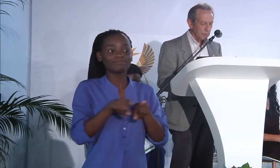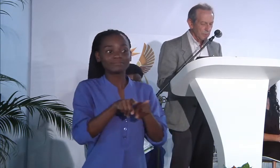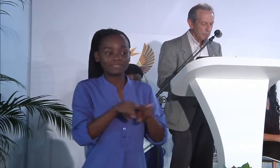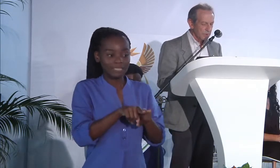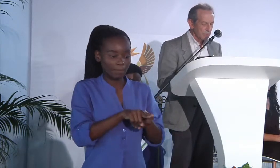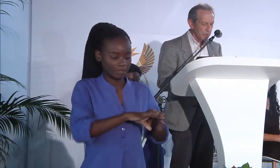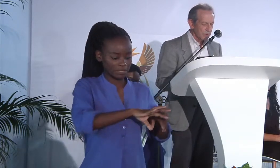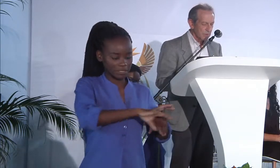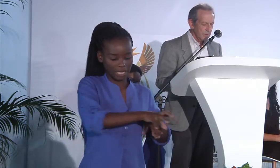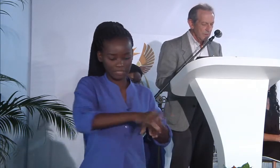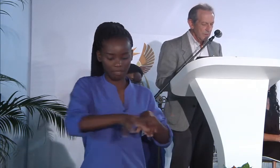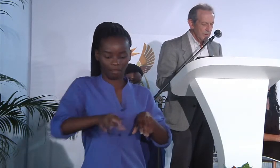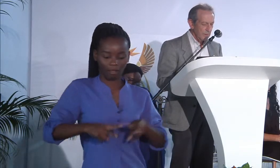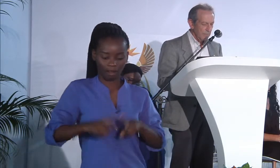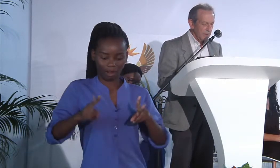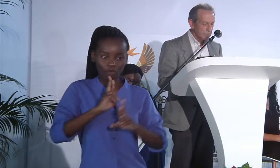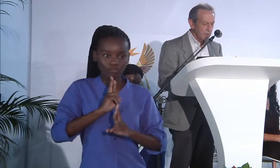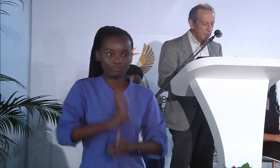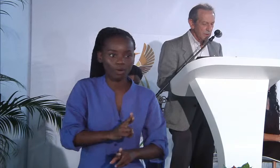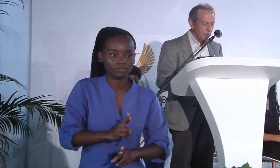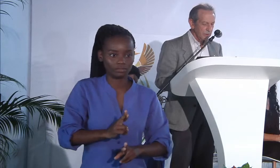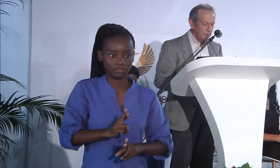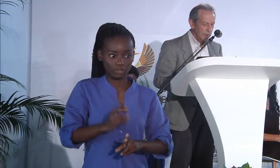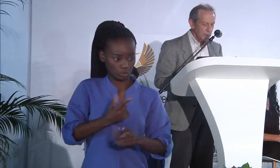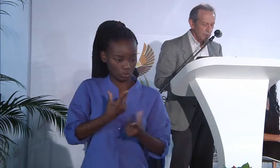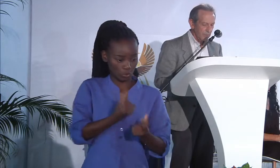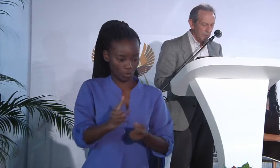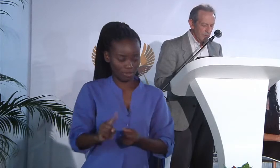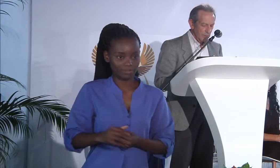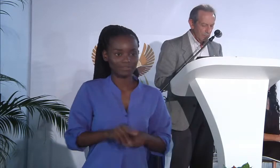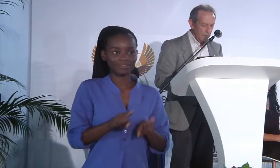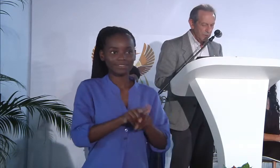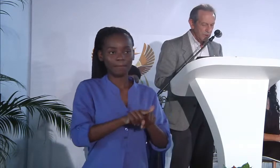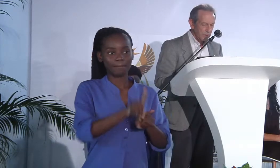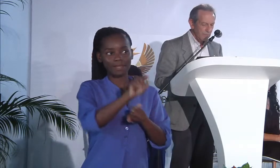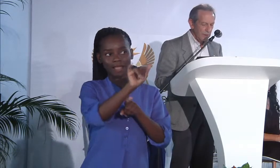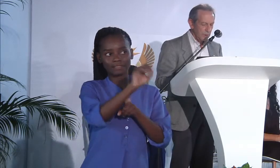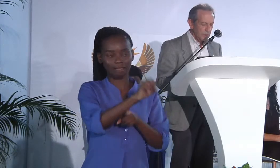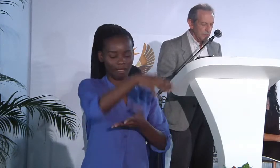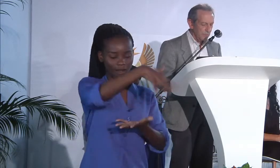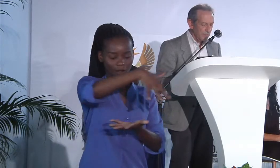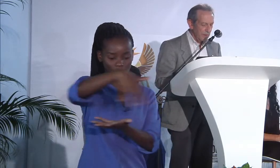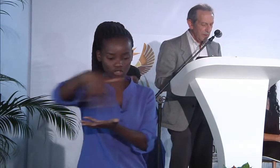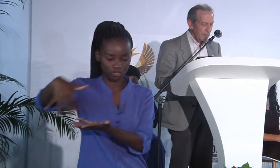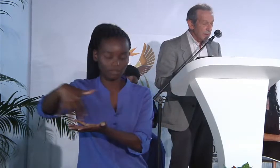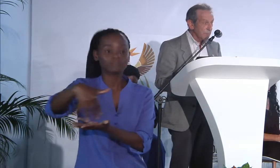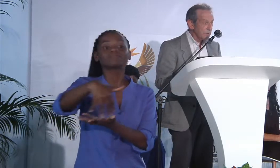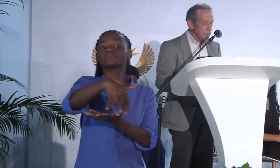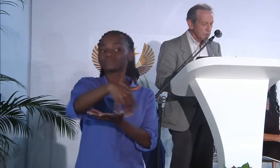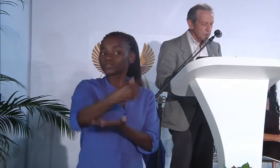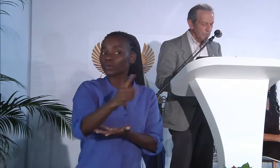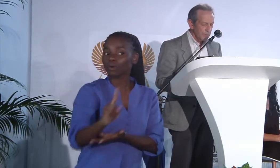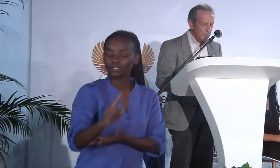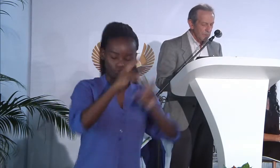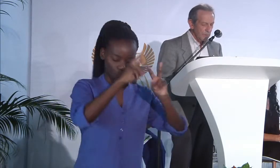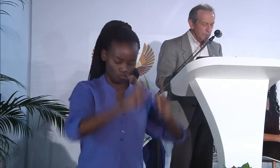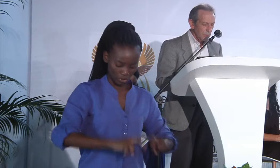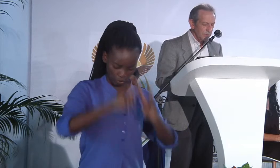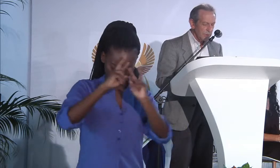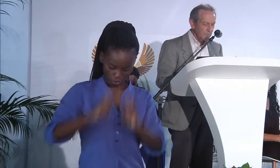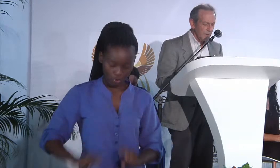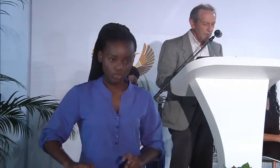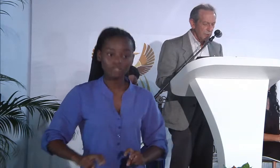multi-sectorial response by strengthening data collection, monitoring and evaluation, and research